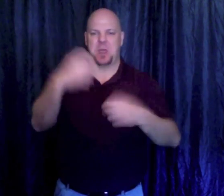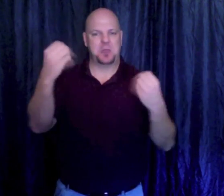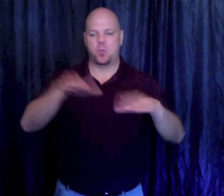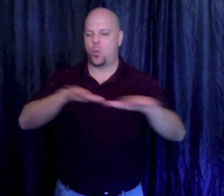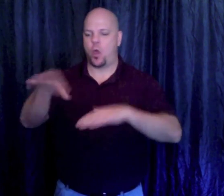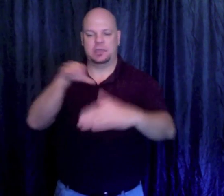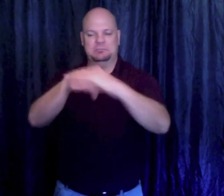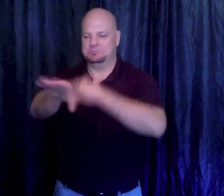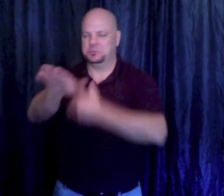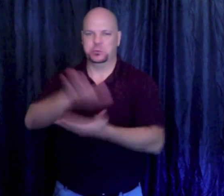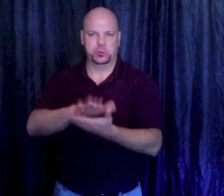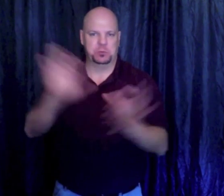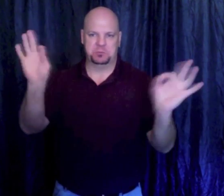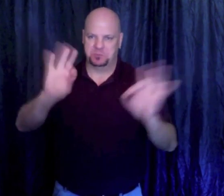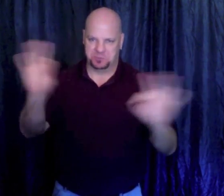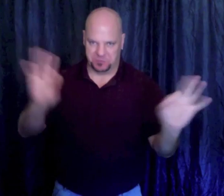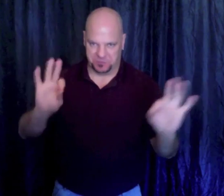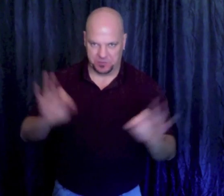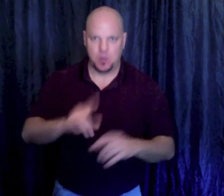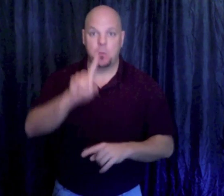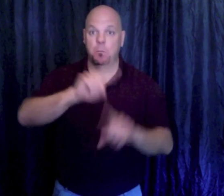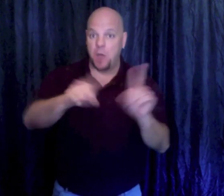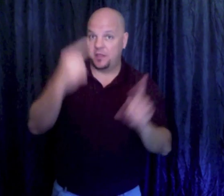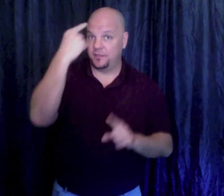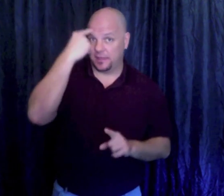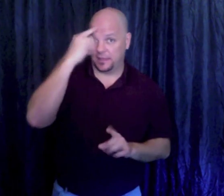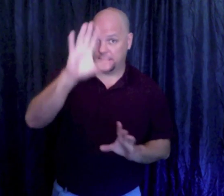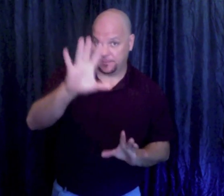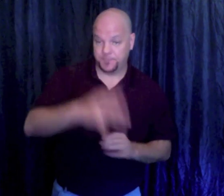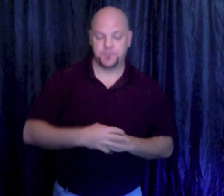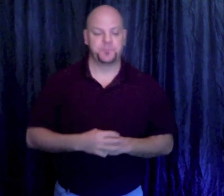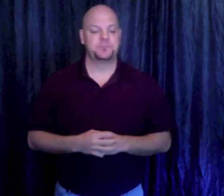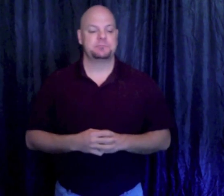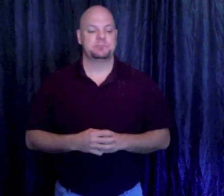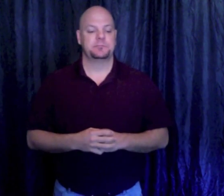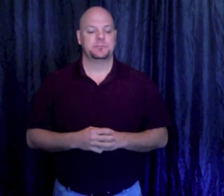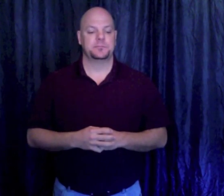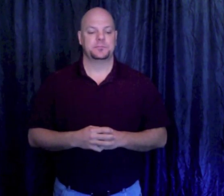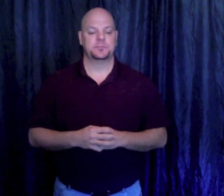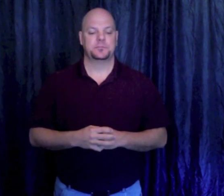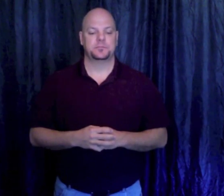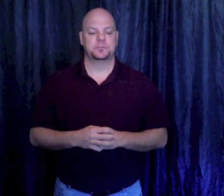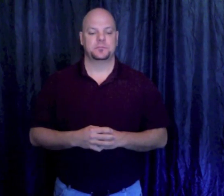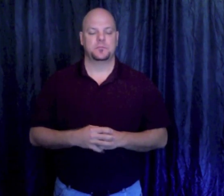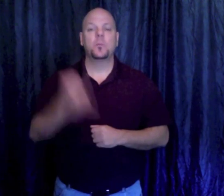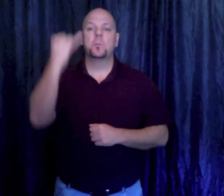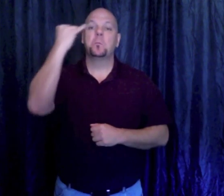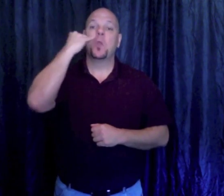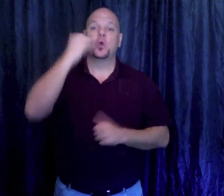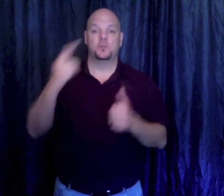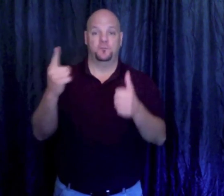right? Let's think about this. Let's say that it's the first day of school,